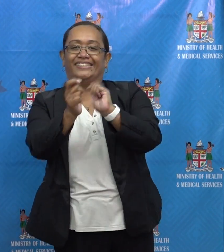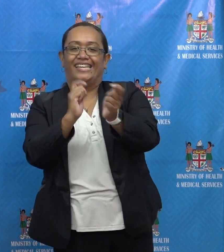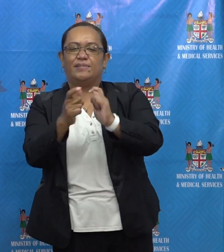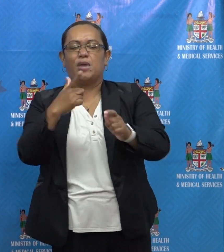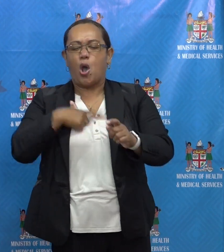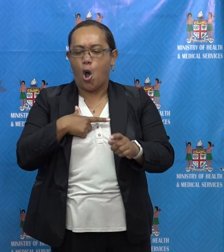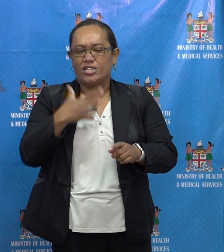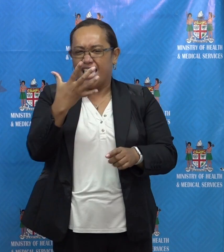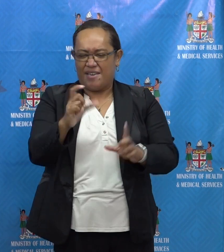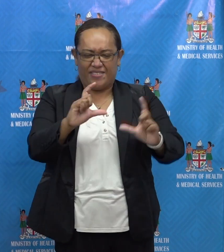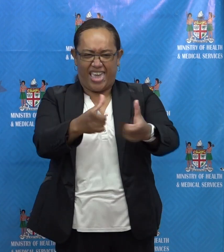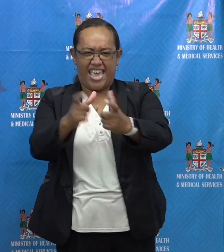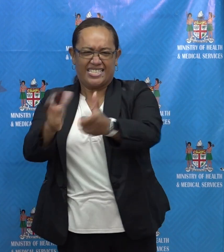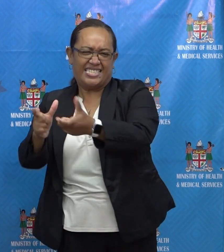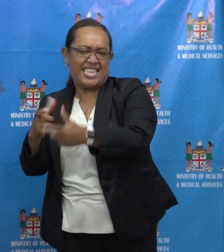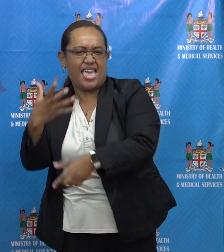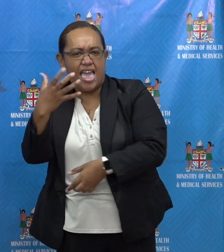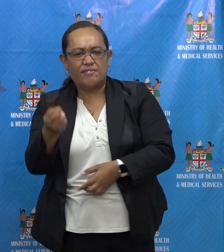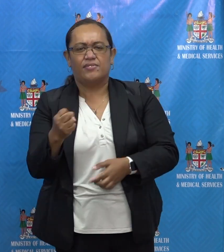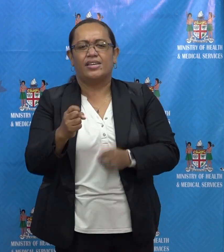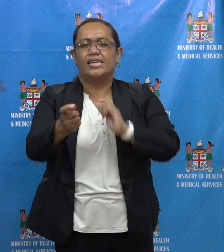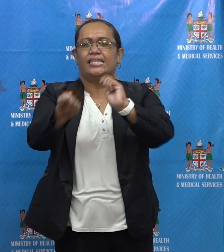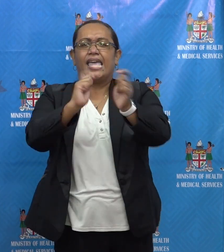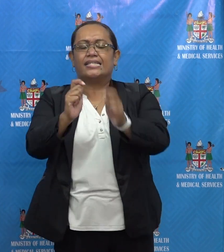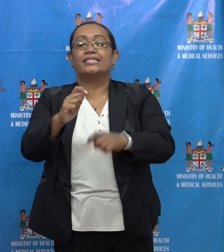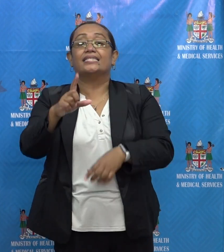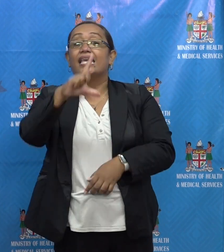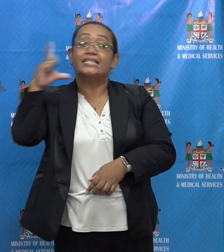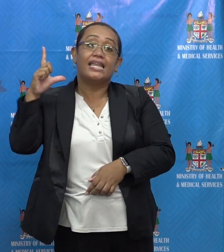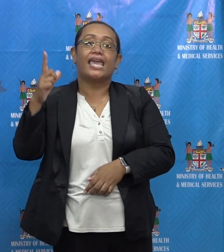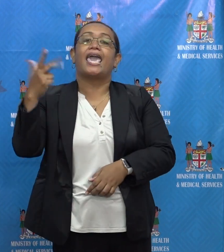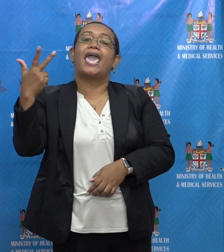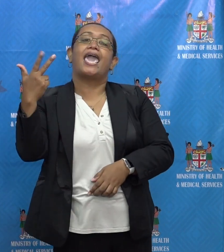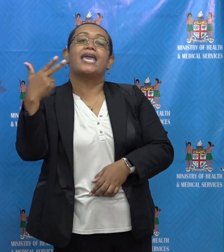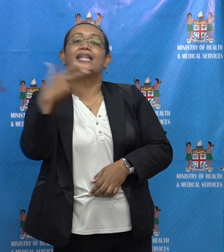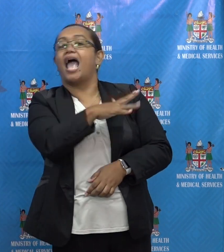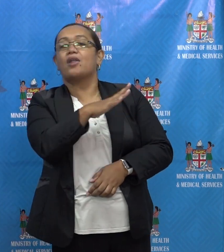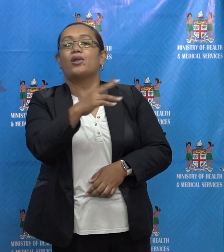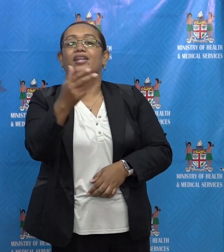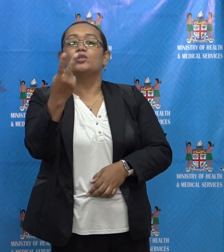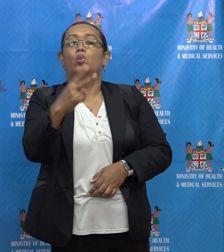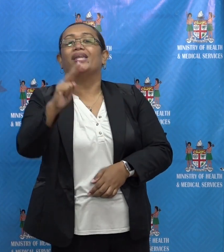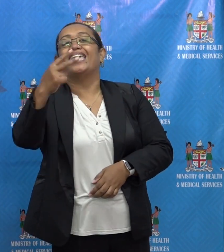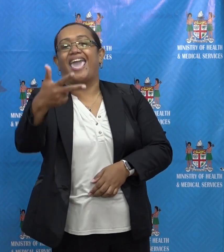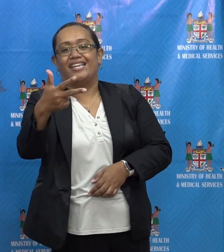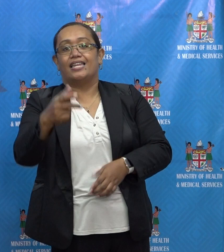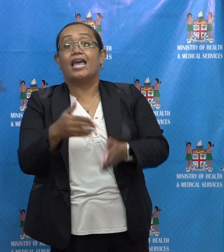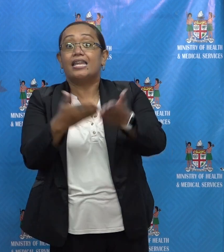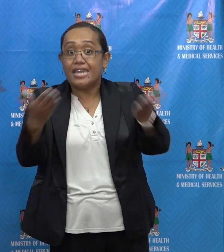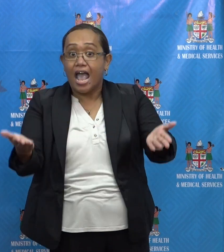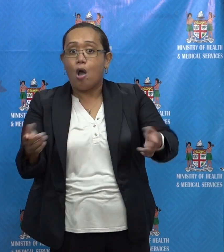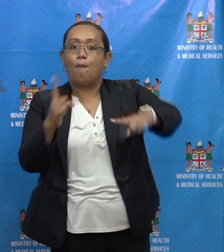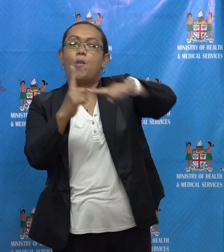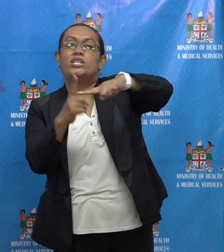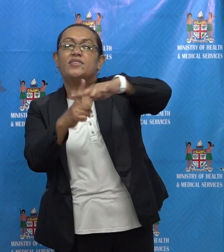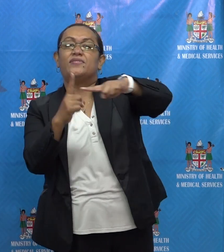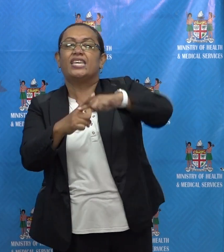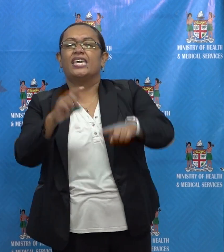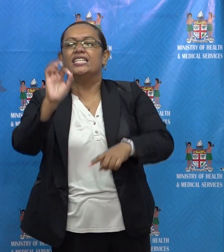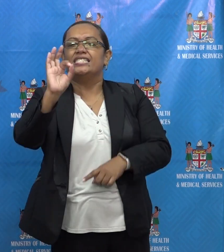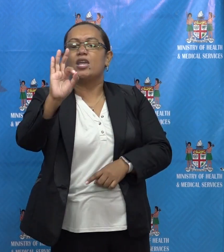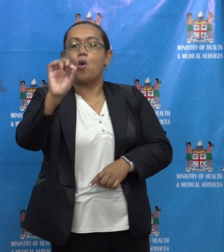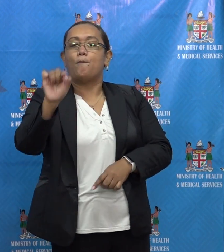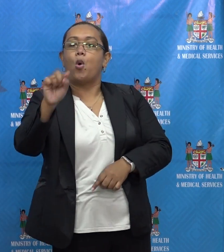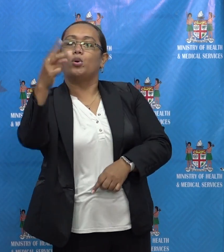with 828 tests conducted yesterday. Our overall test positivity is 0.2%, and